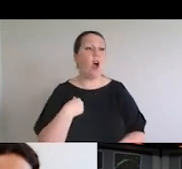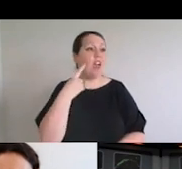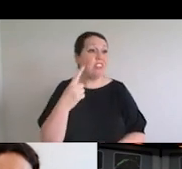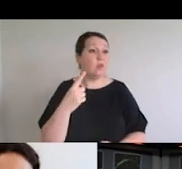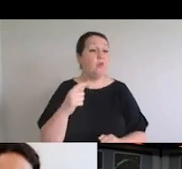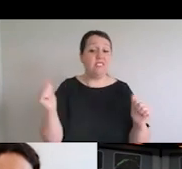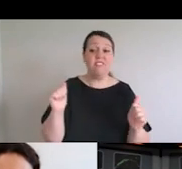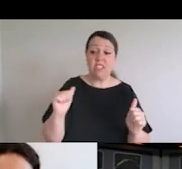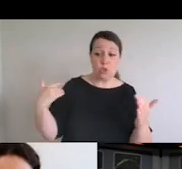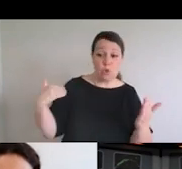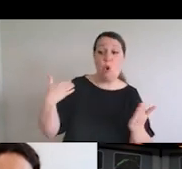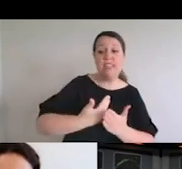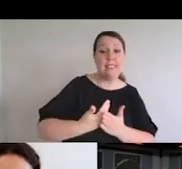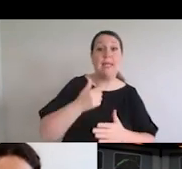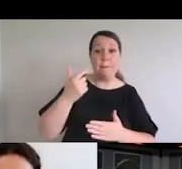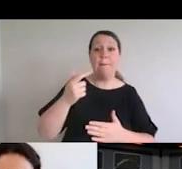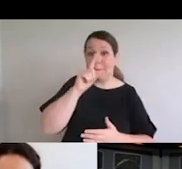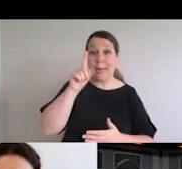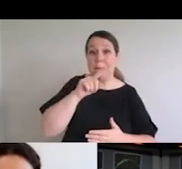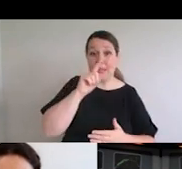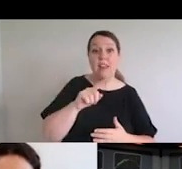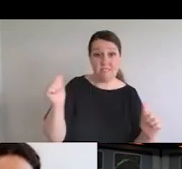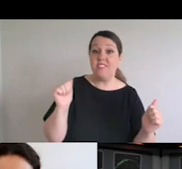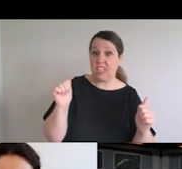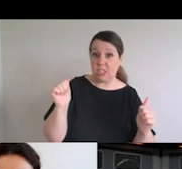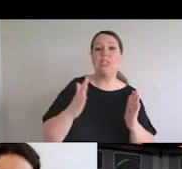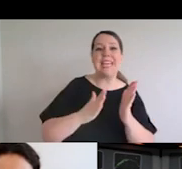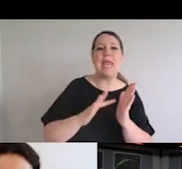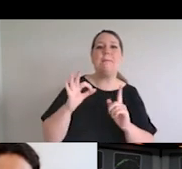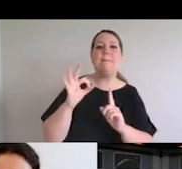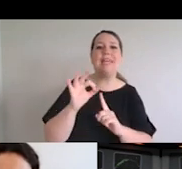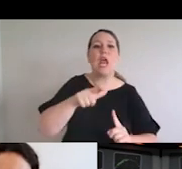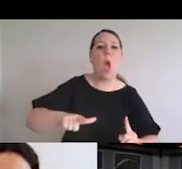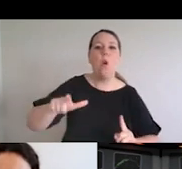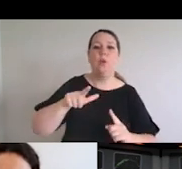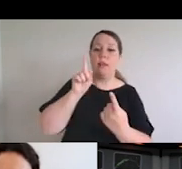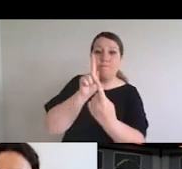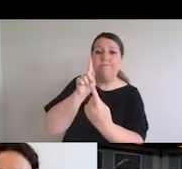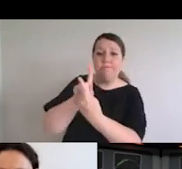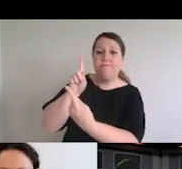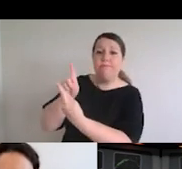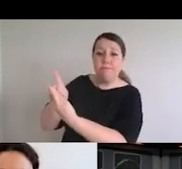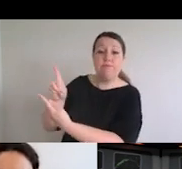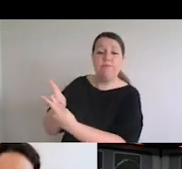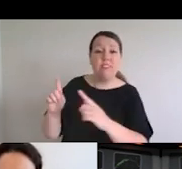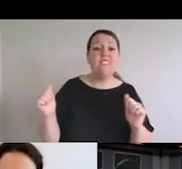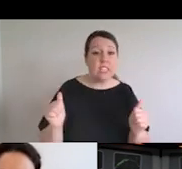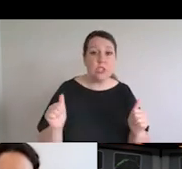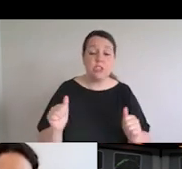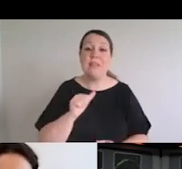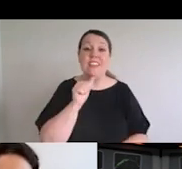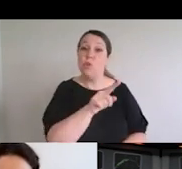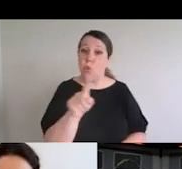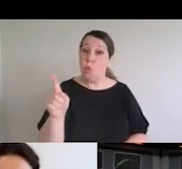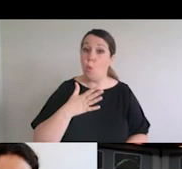want to do that and, you know, approach their local MPs, they can. We have resources in the Access Alliance website. You know, we